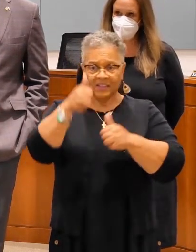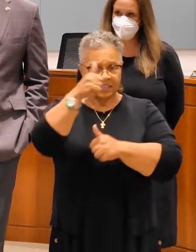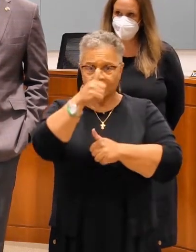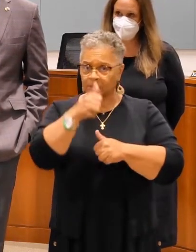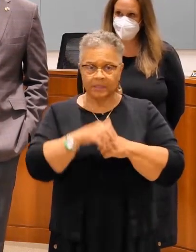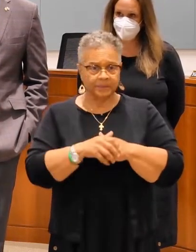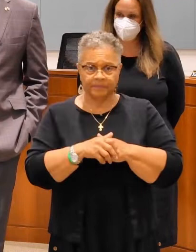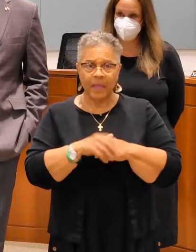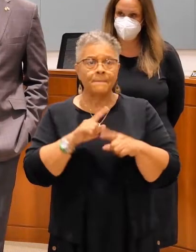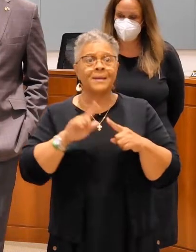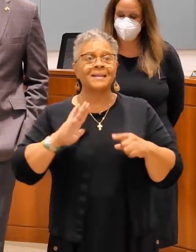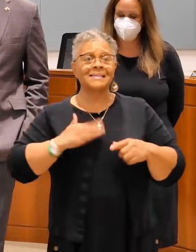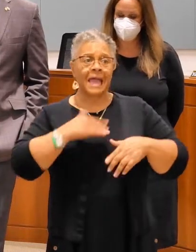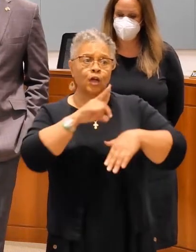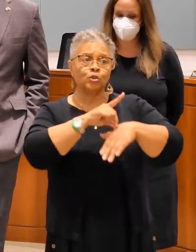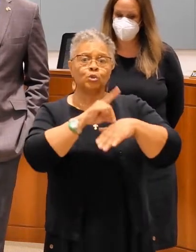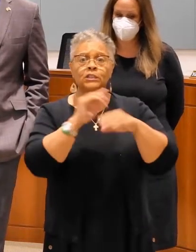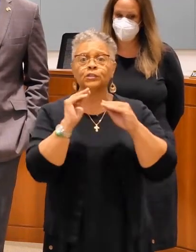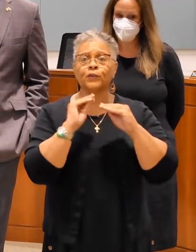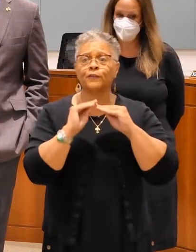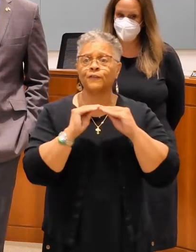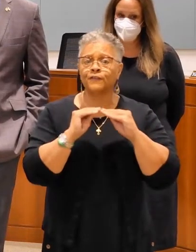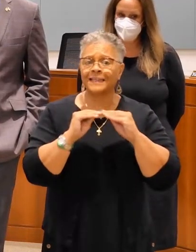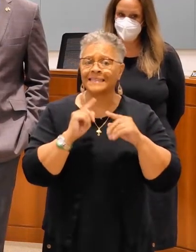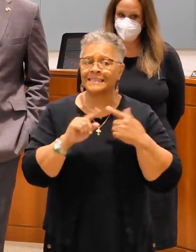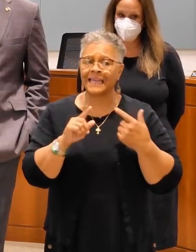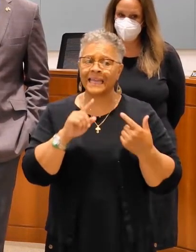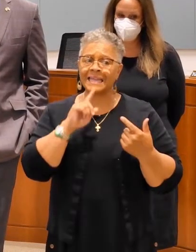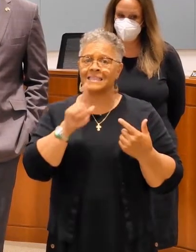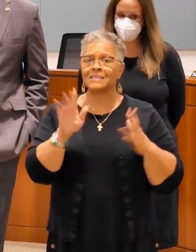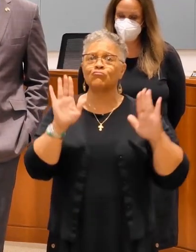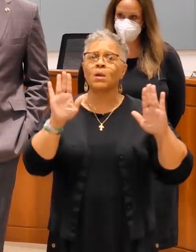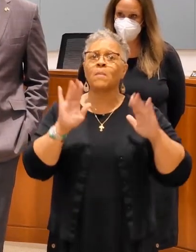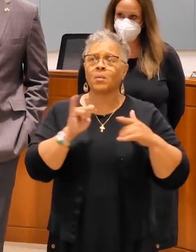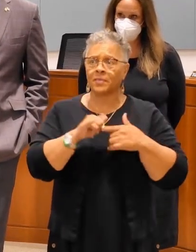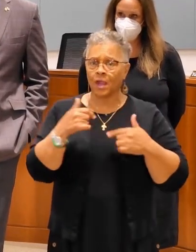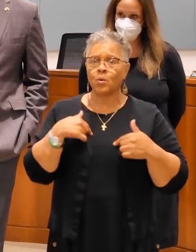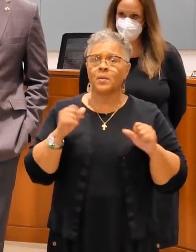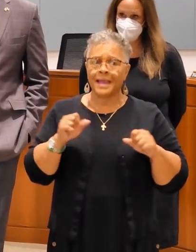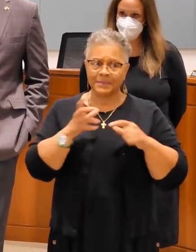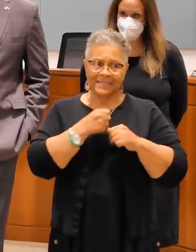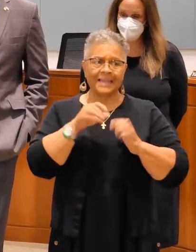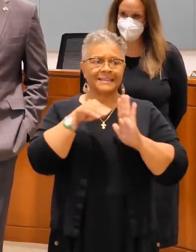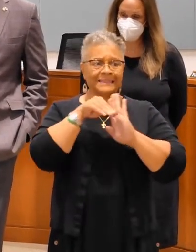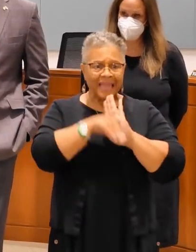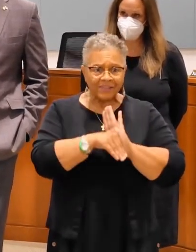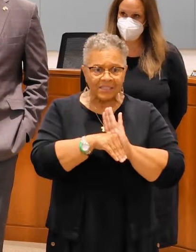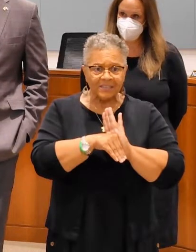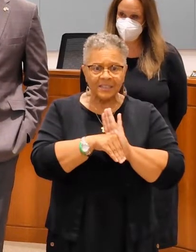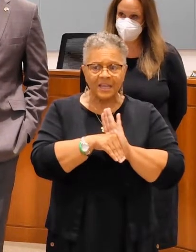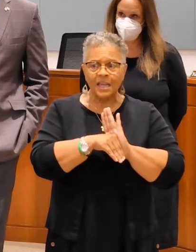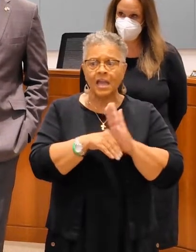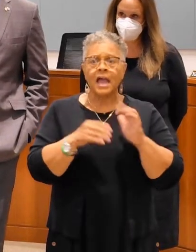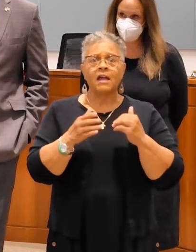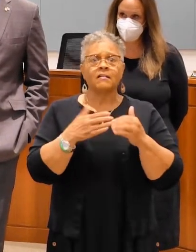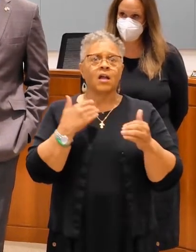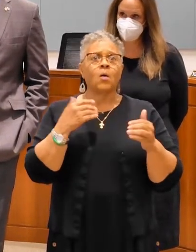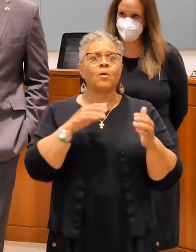our duties to fix them. It is remarkable that we were able to take a deficit that is nearly $50